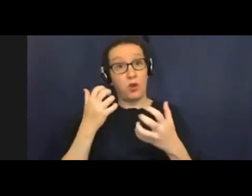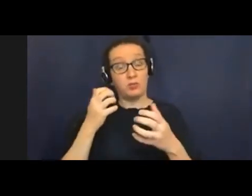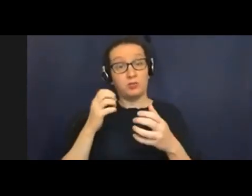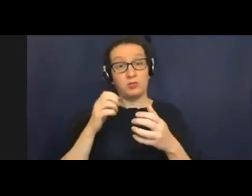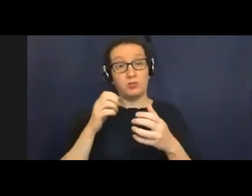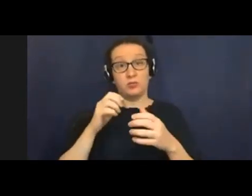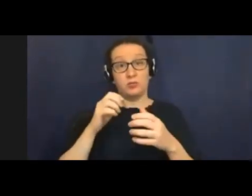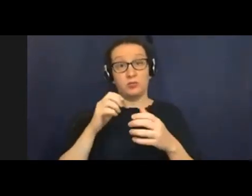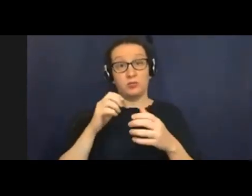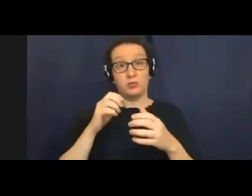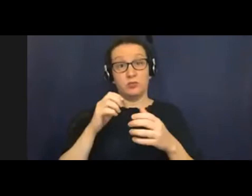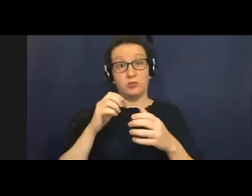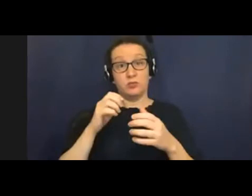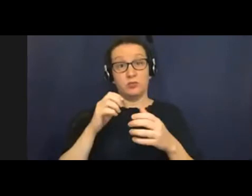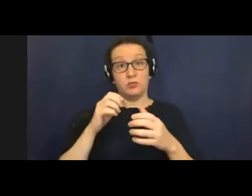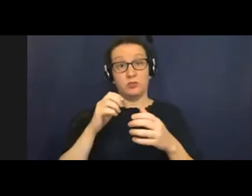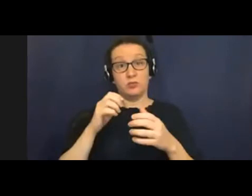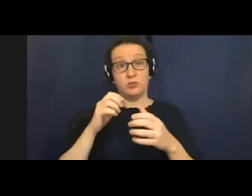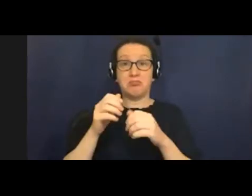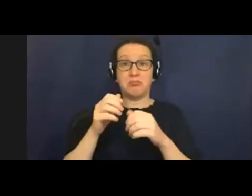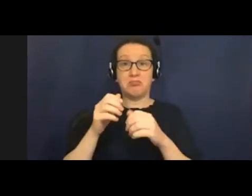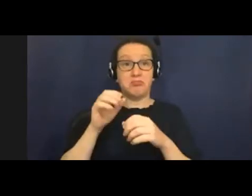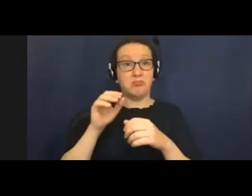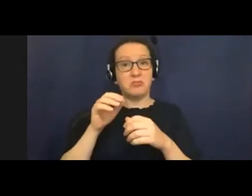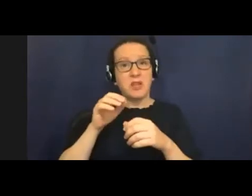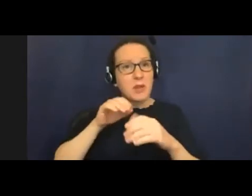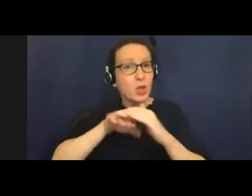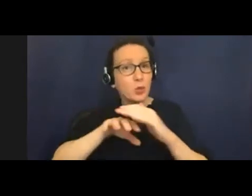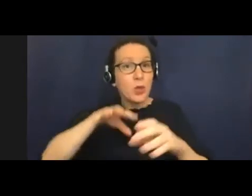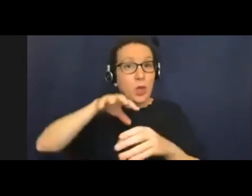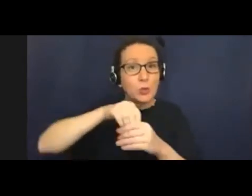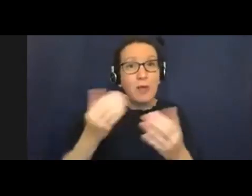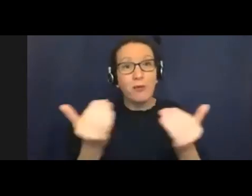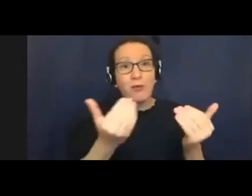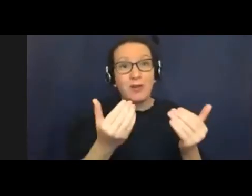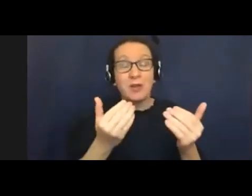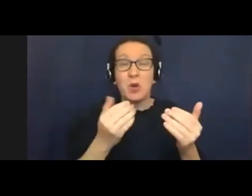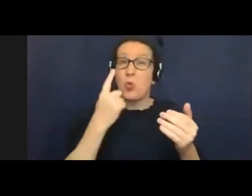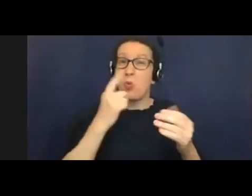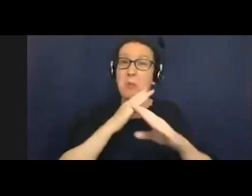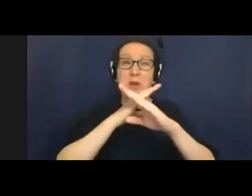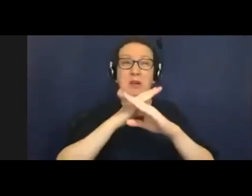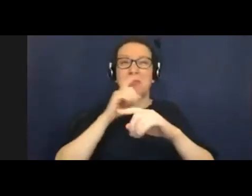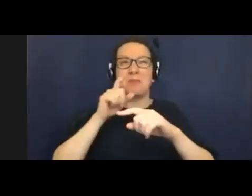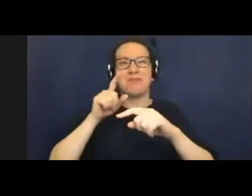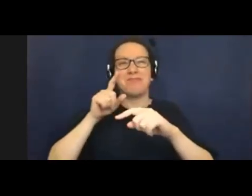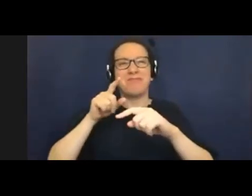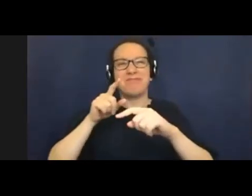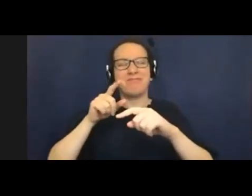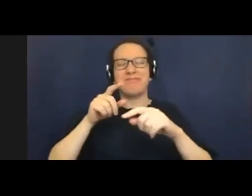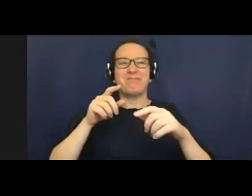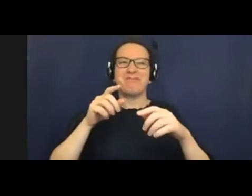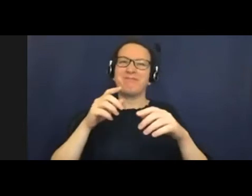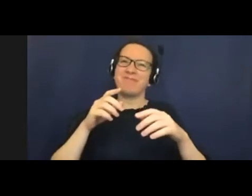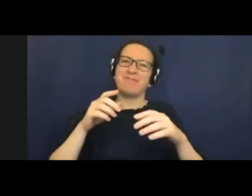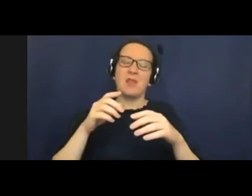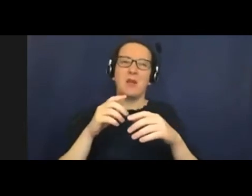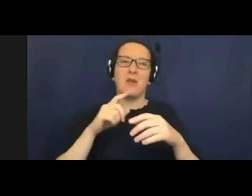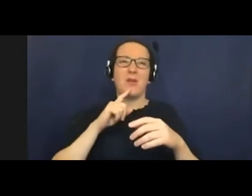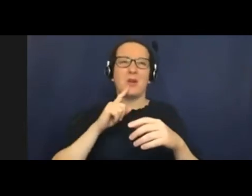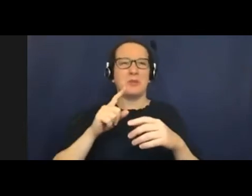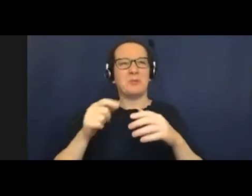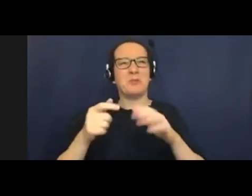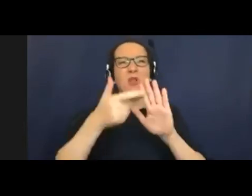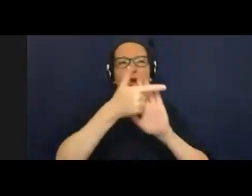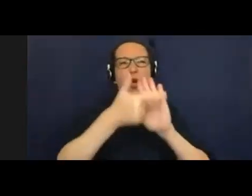with the legal framework. I think when we talk about barriers to political participation, the first thing that many people think of is also physical